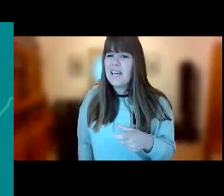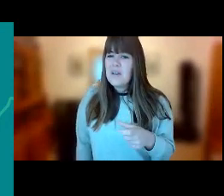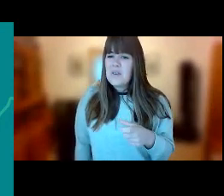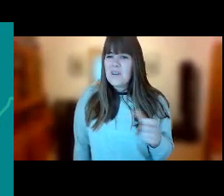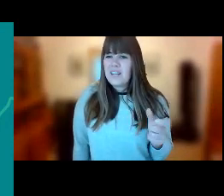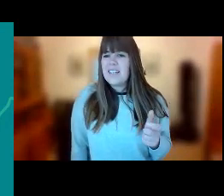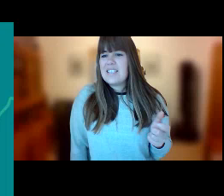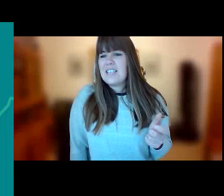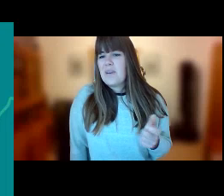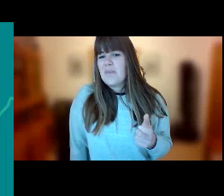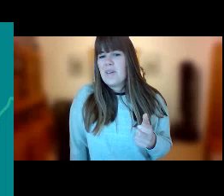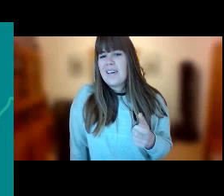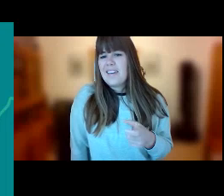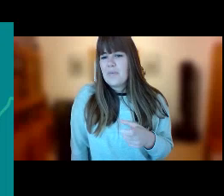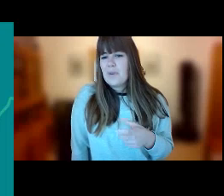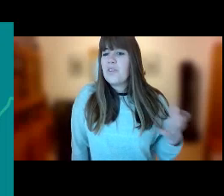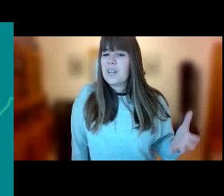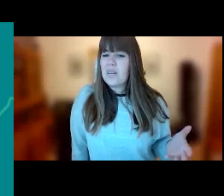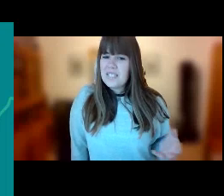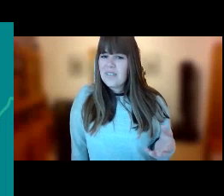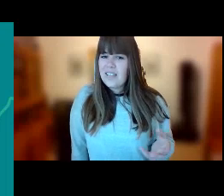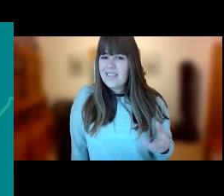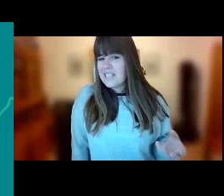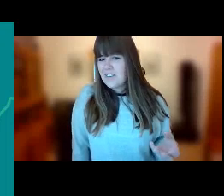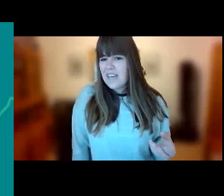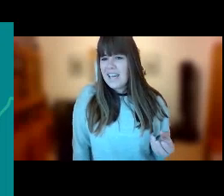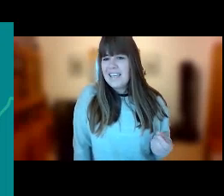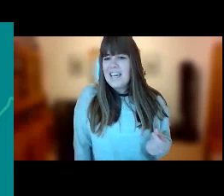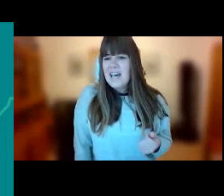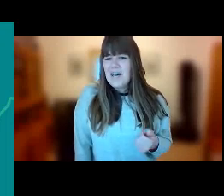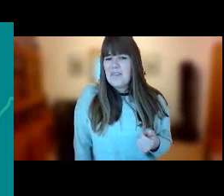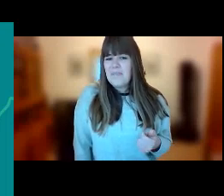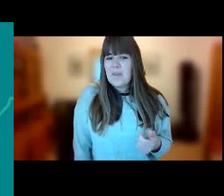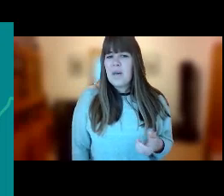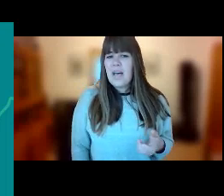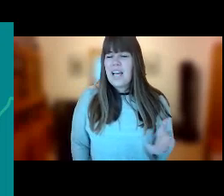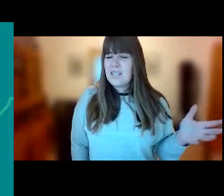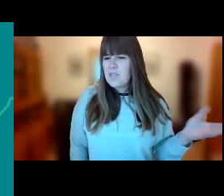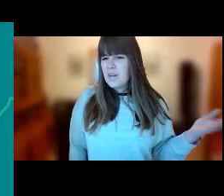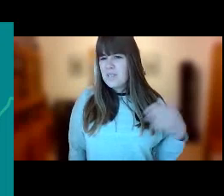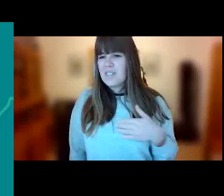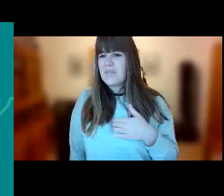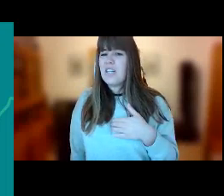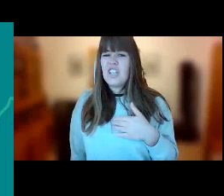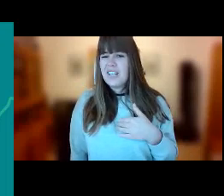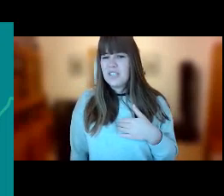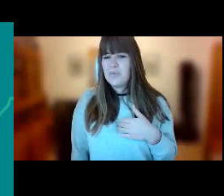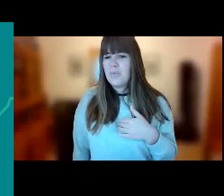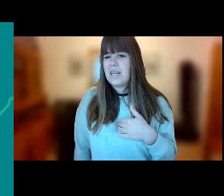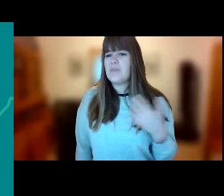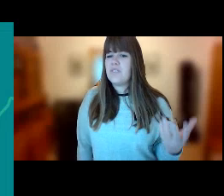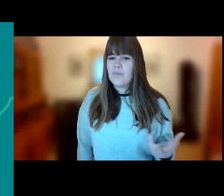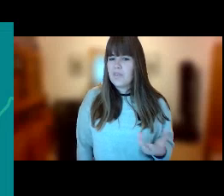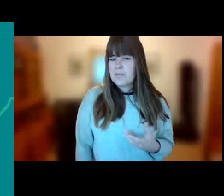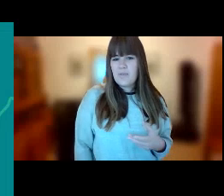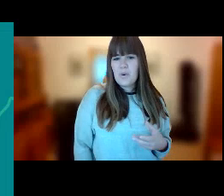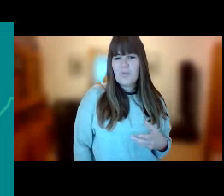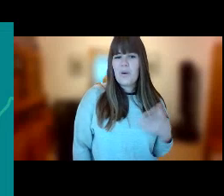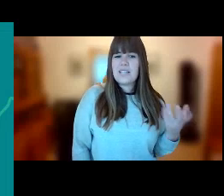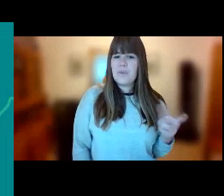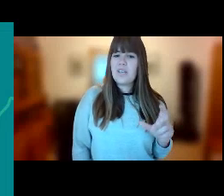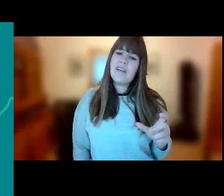maybe recognising that maybe we all think quite differently, and that's okay. And sometimes something might challenge ways that we've done